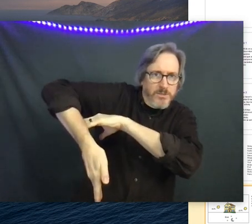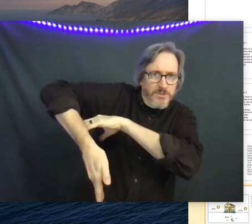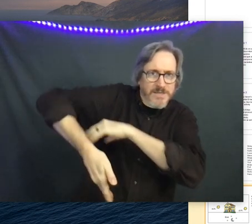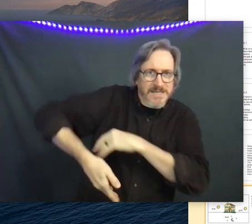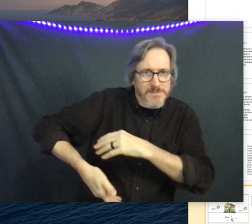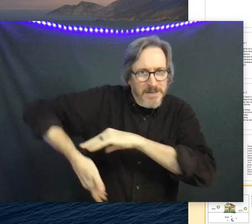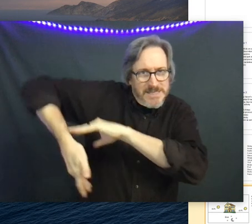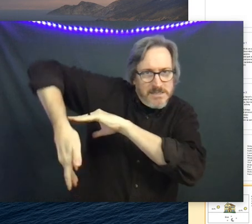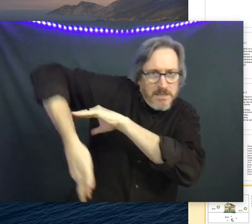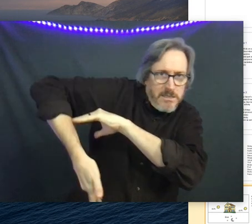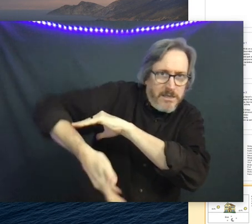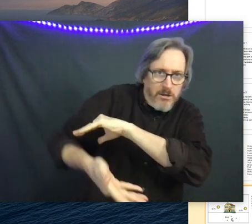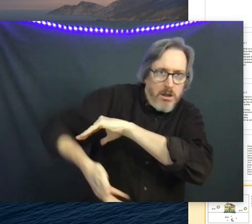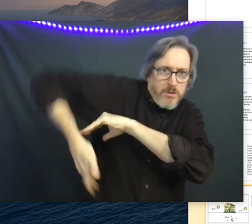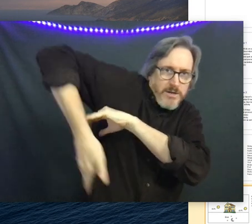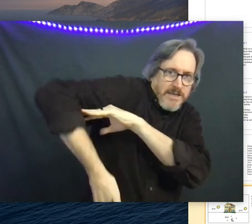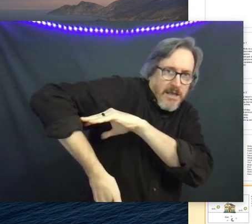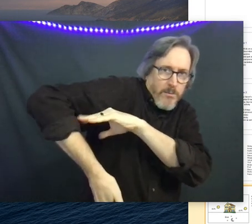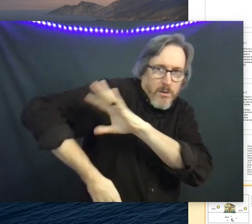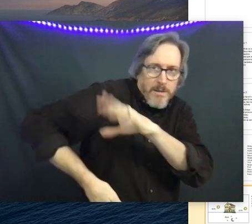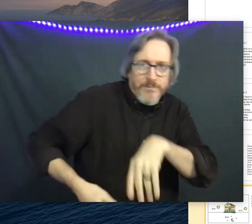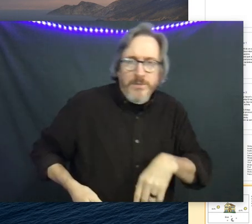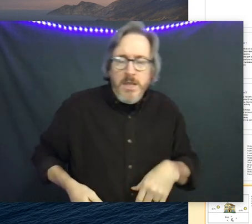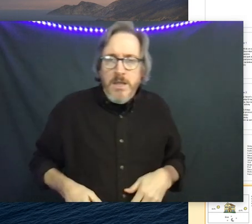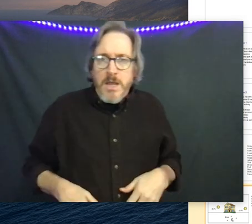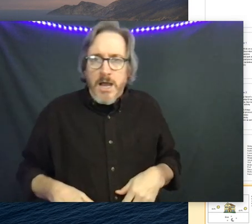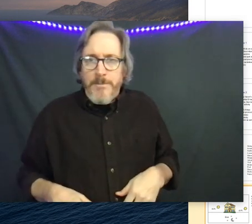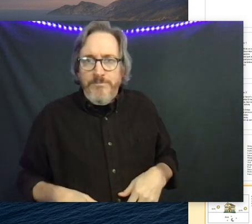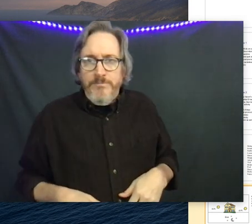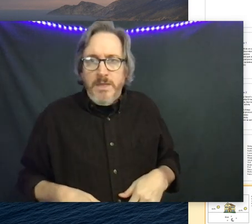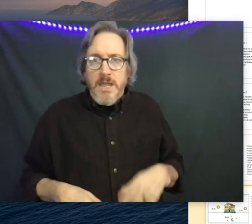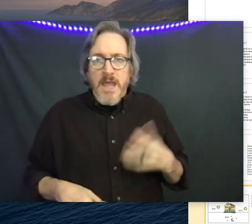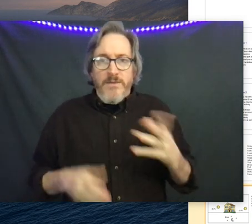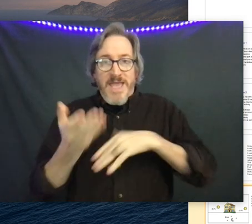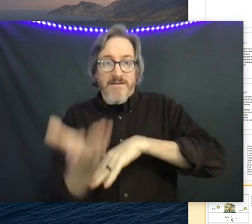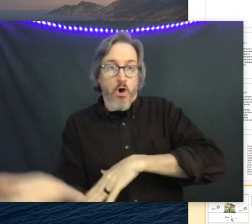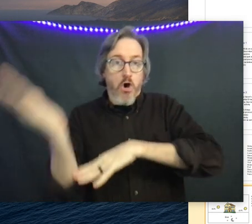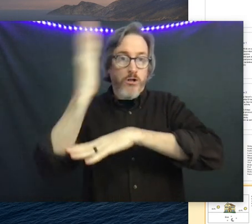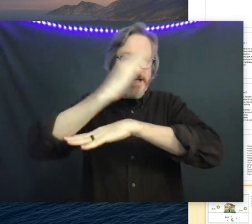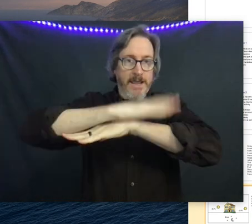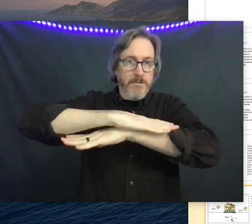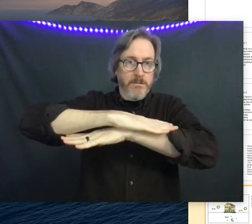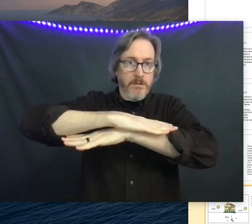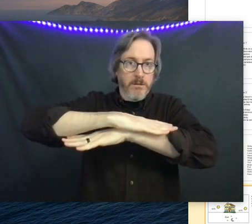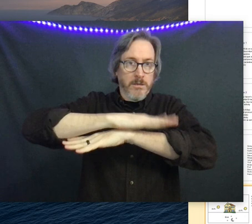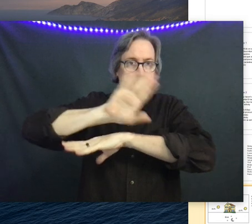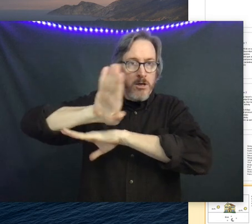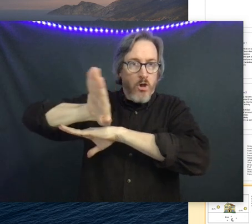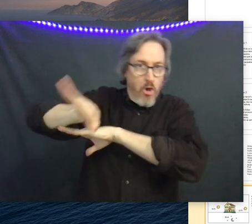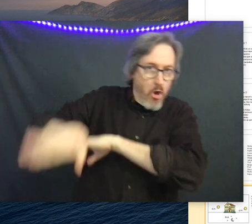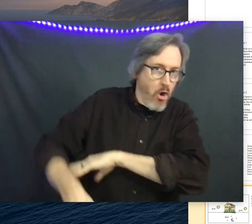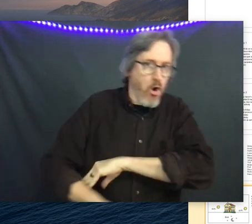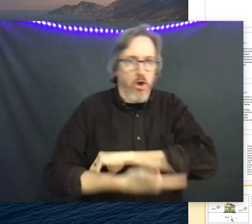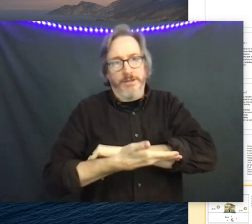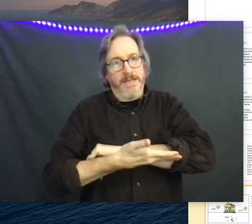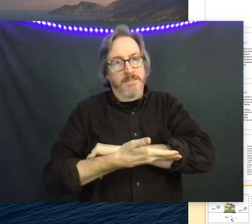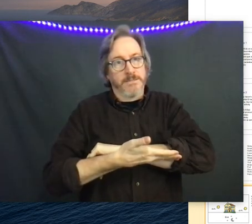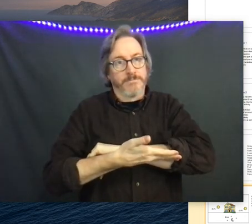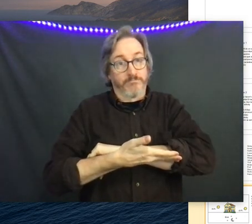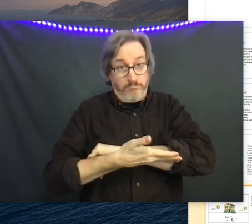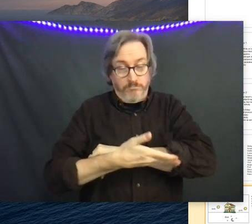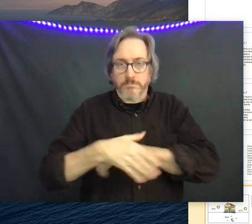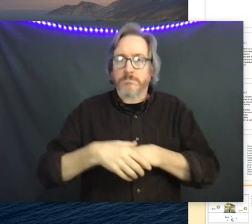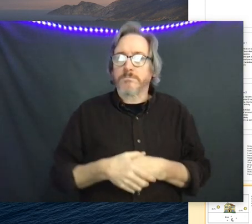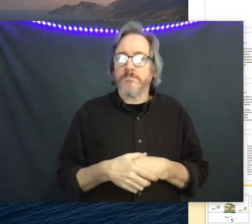people will do this, but it's a little awkward to get the elbow up. And then we have all day, all night.